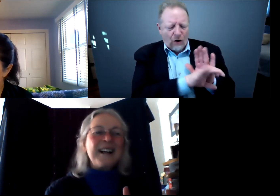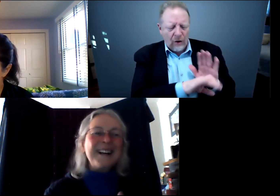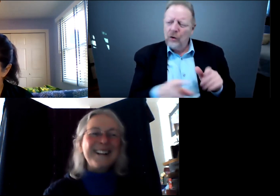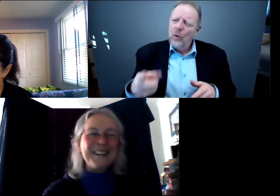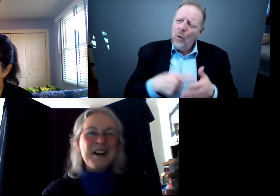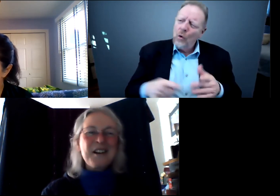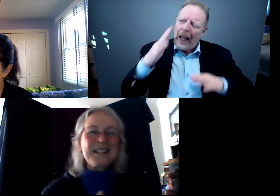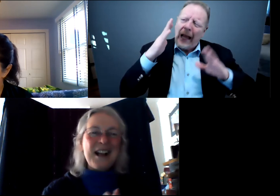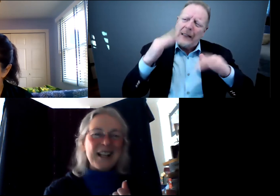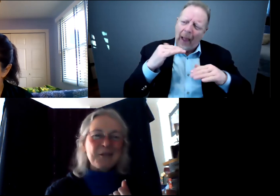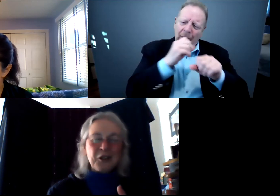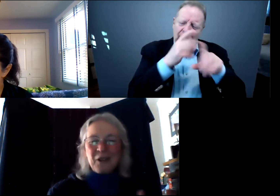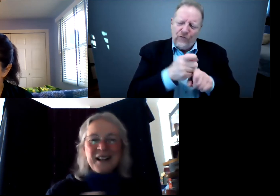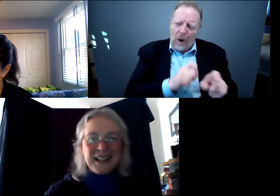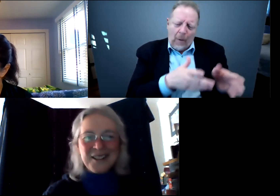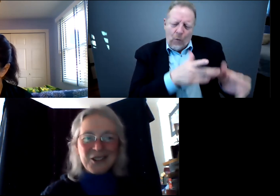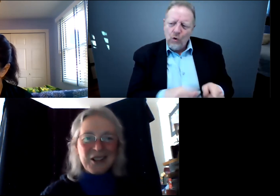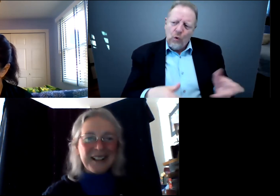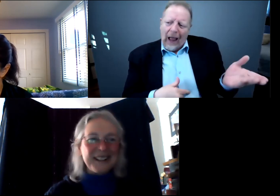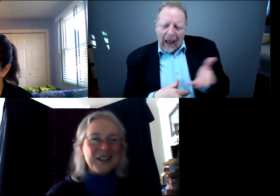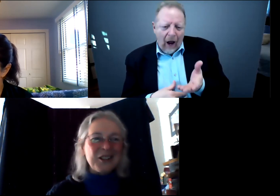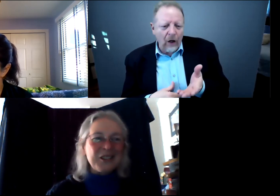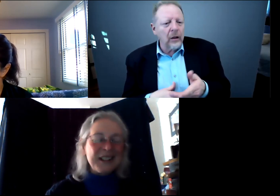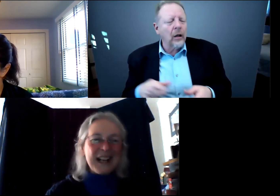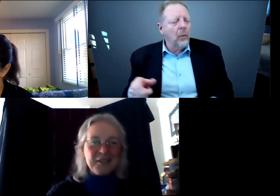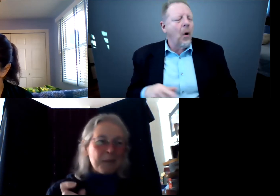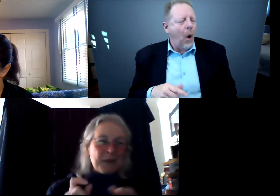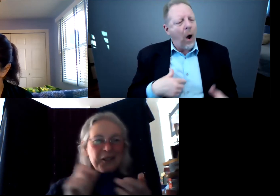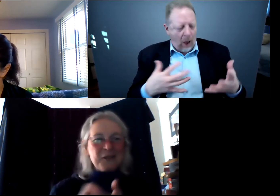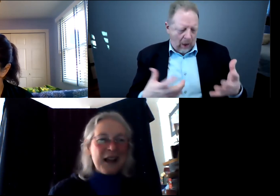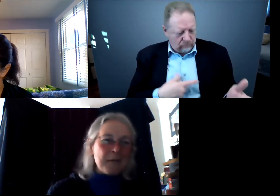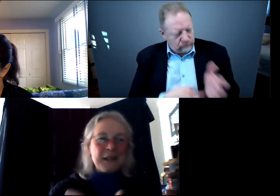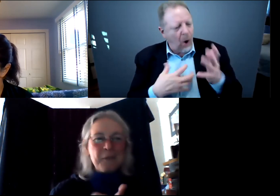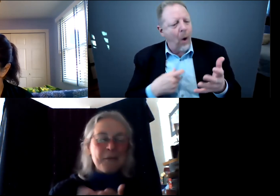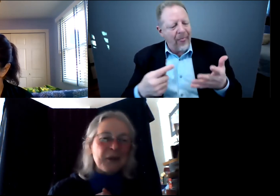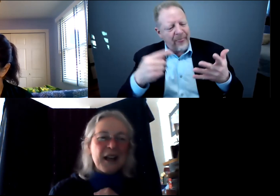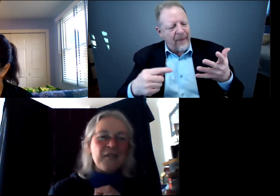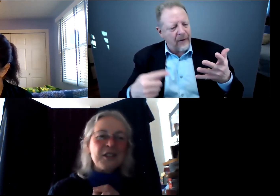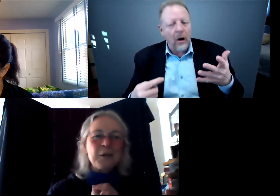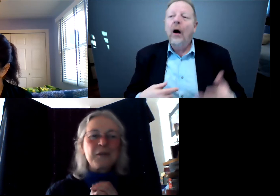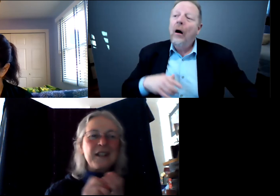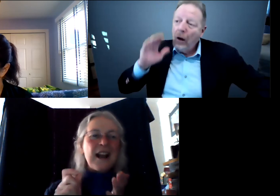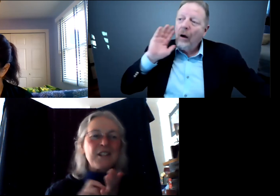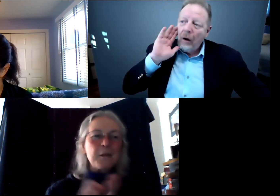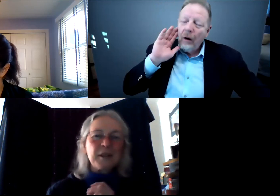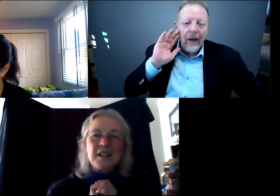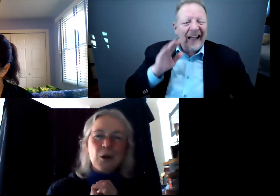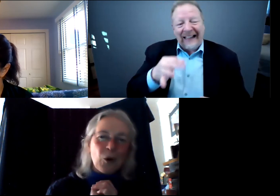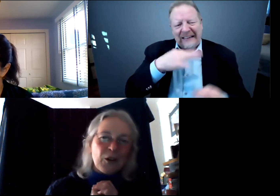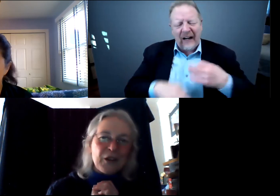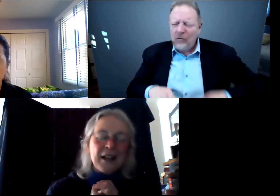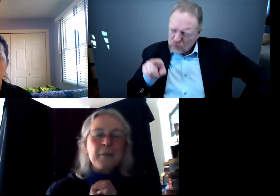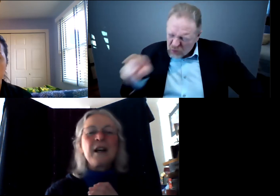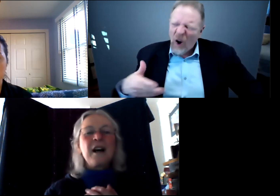away. Sound like we're threatening to, you know, count up their, how many people they have that have disabilities